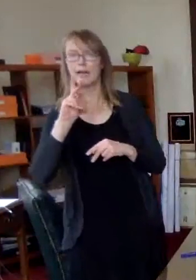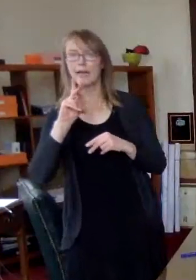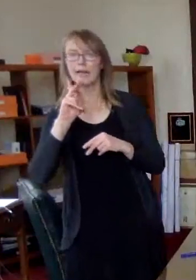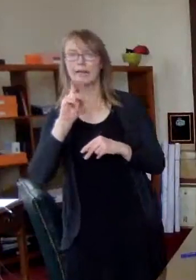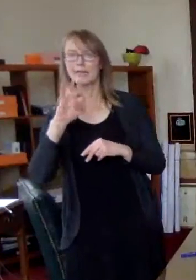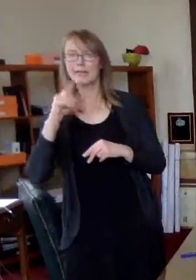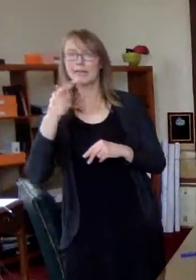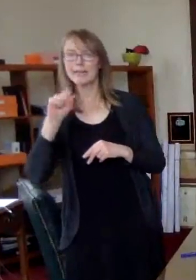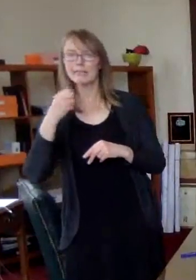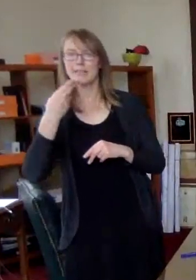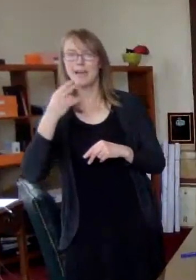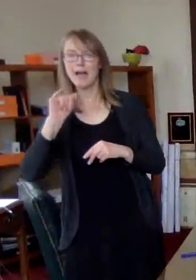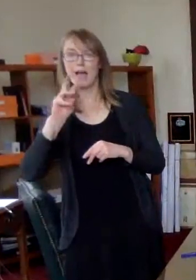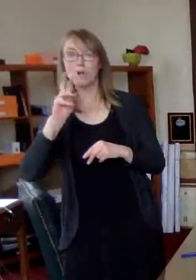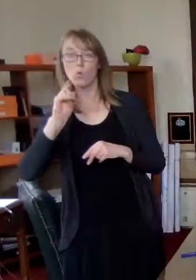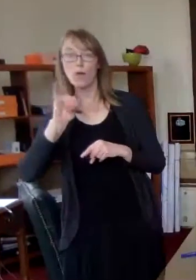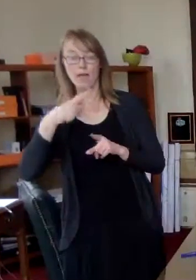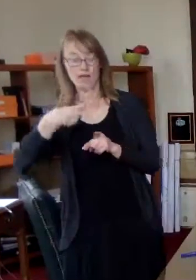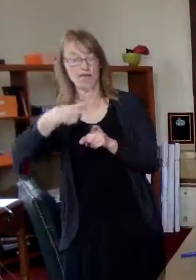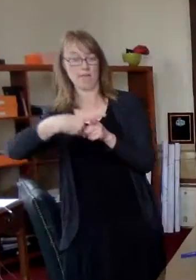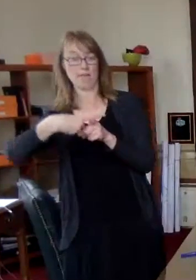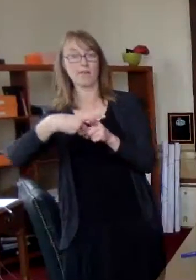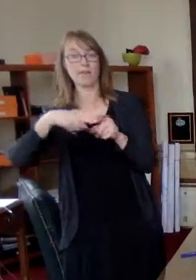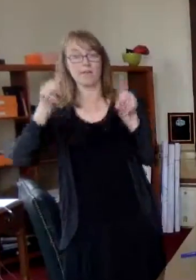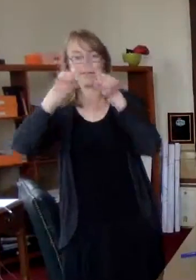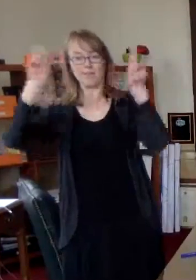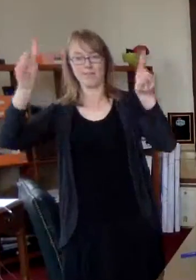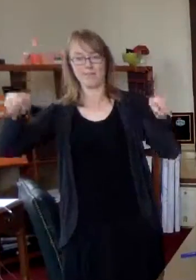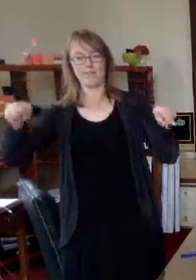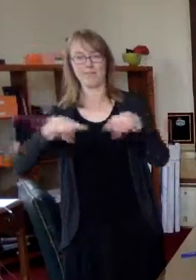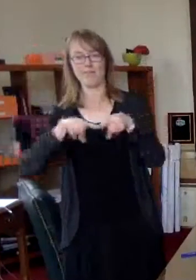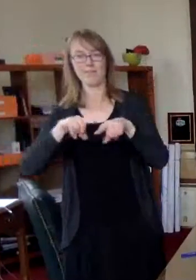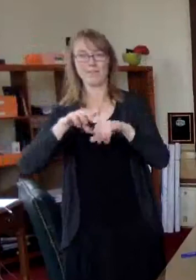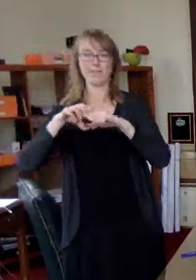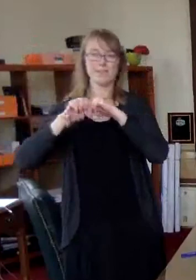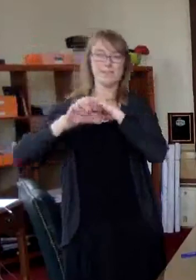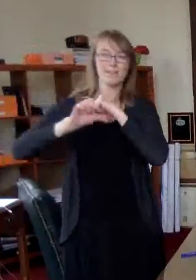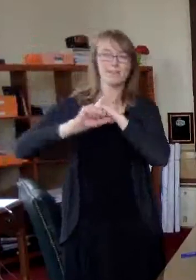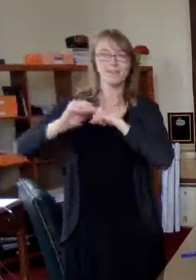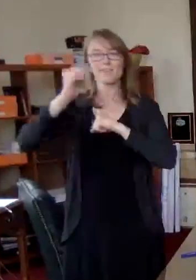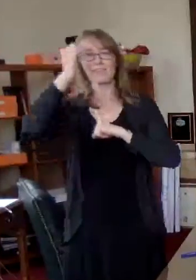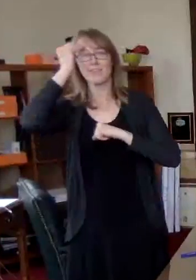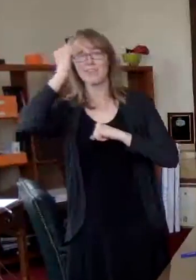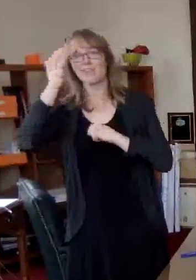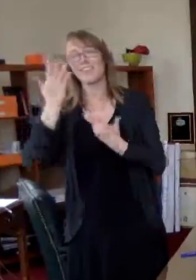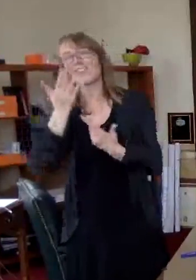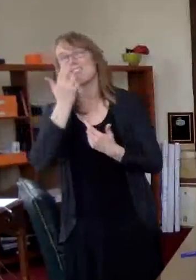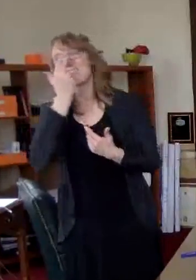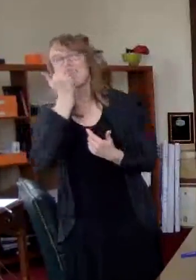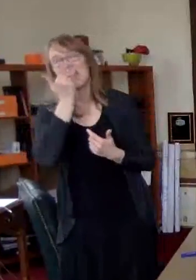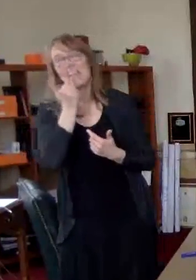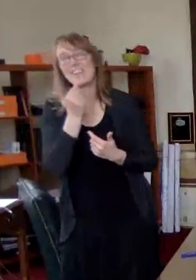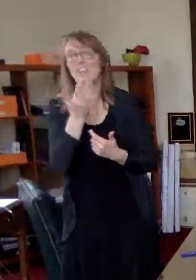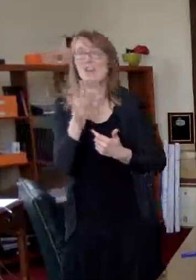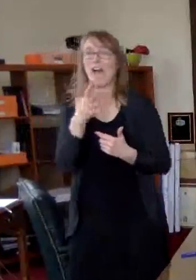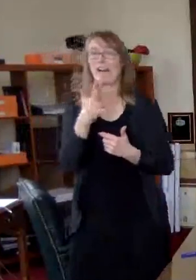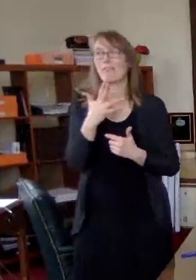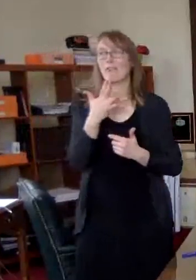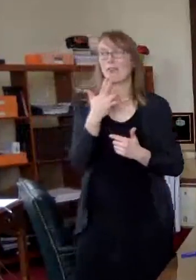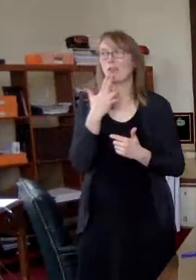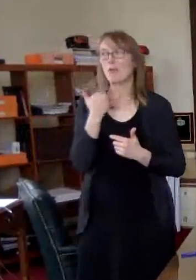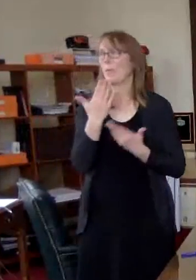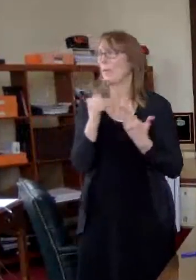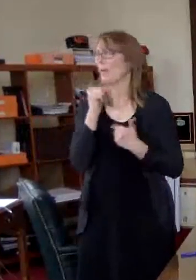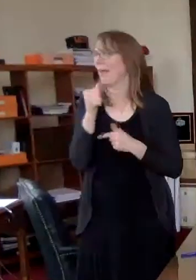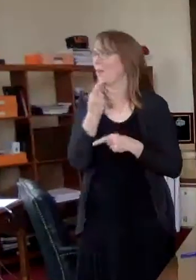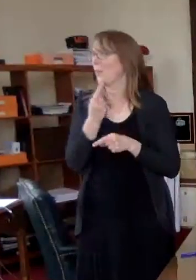in Jefferson. And the ads are actually pretty cute. That may not be the right word, but